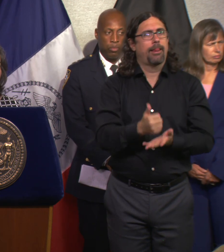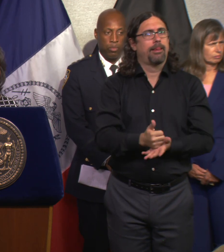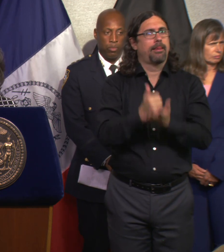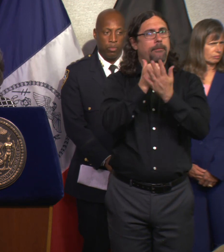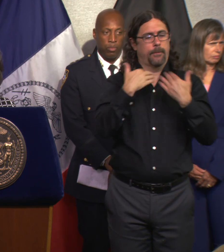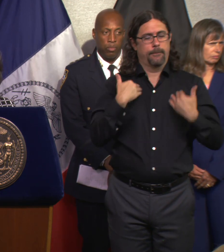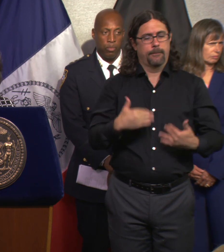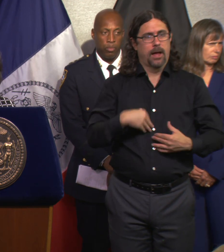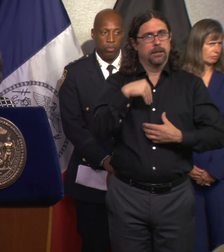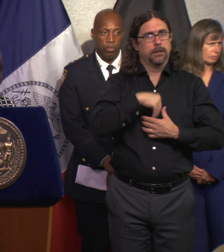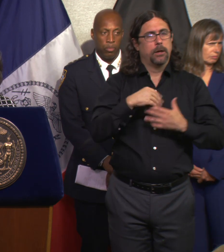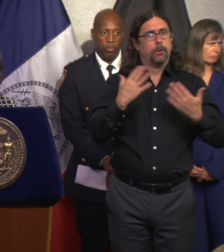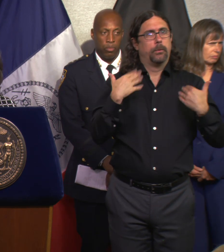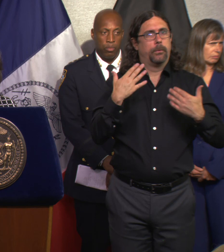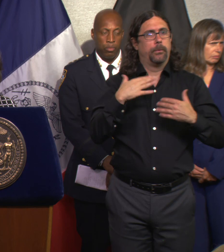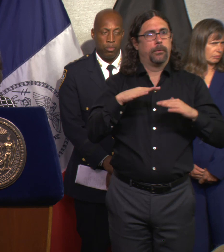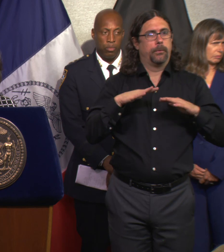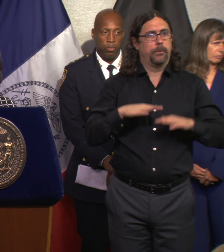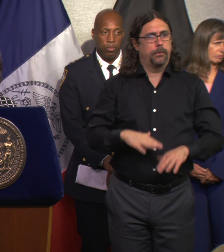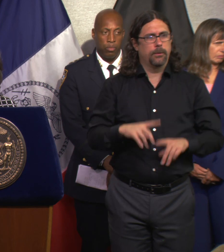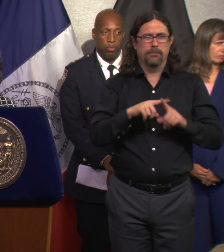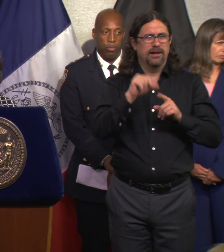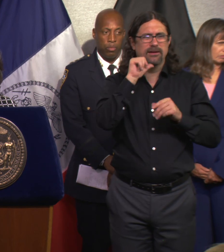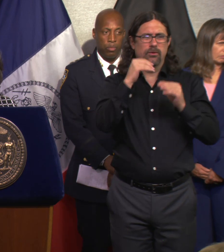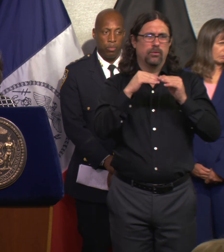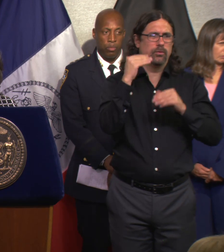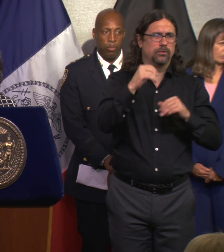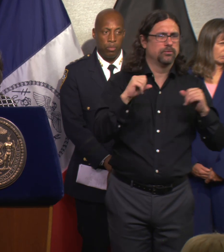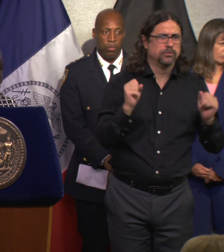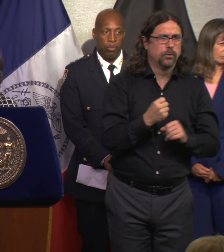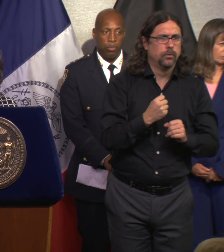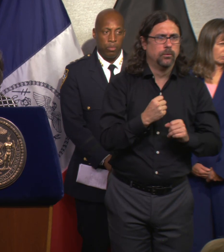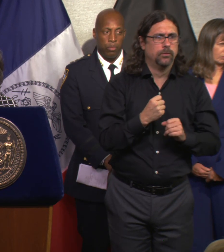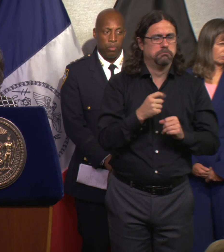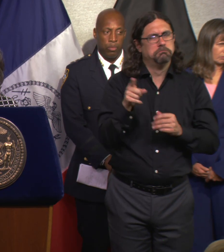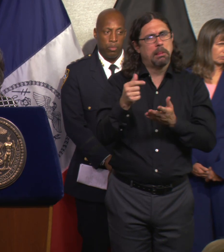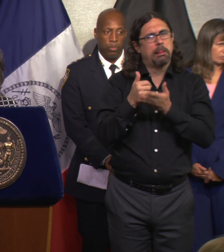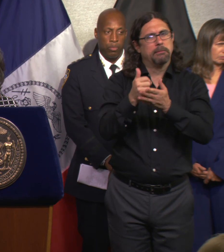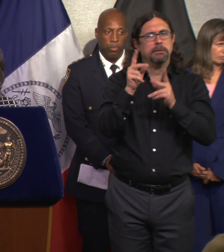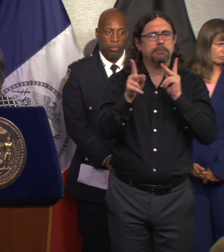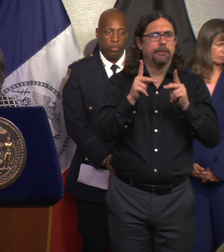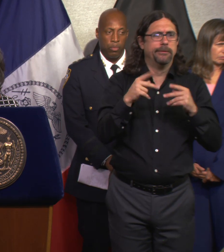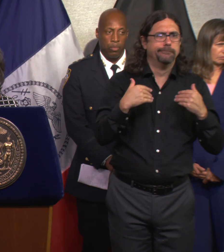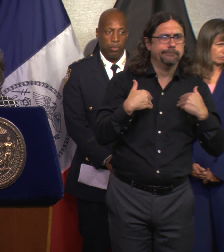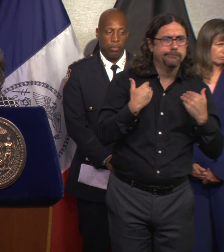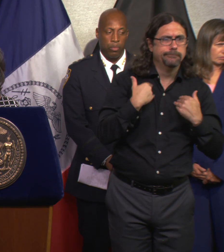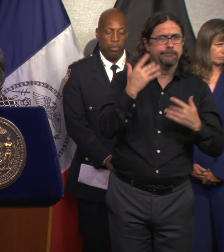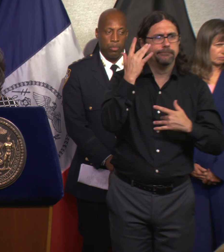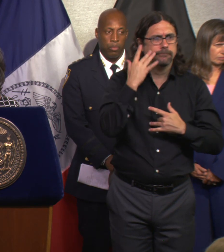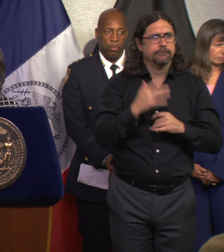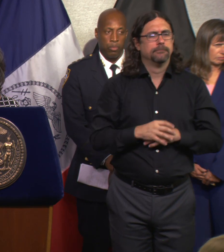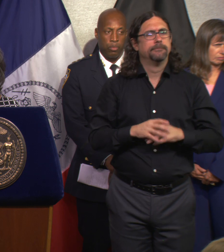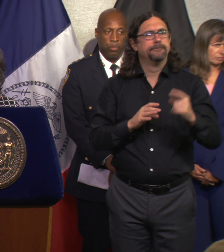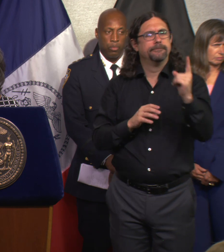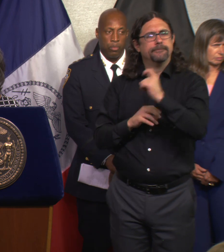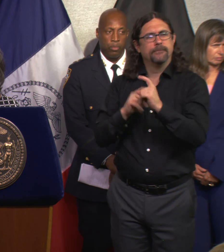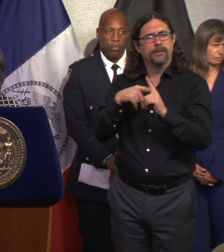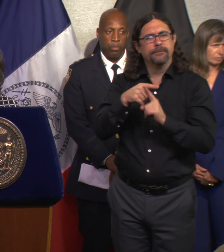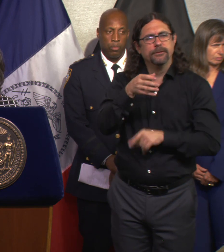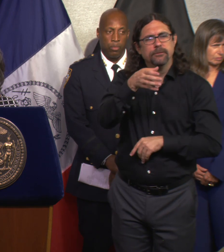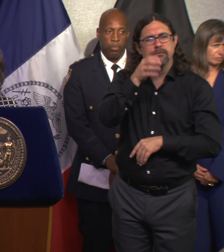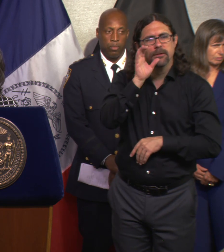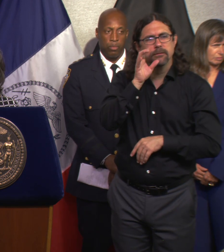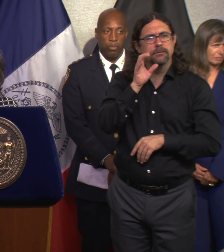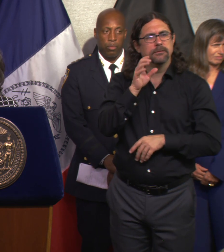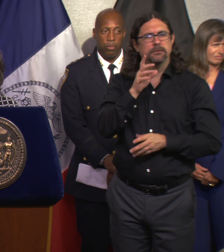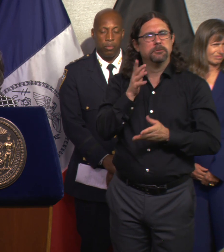about what you should be drinking and should not be drinking, water's the only thing. Like iced tea. I'm honestly, like,